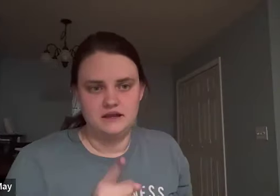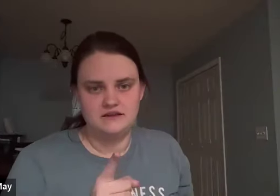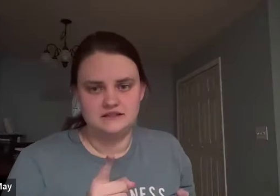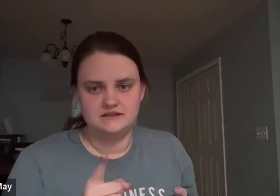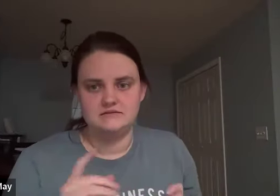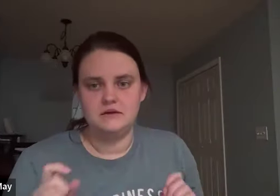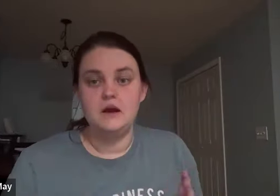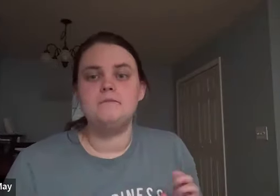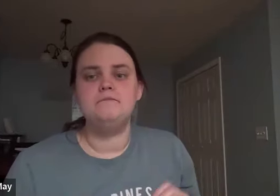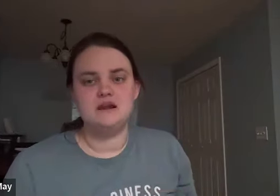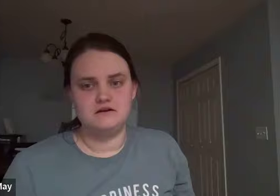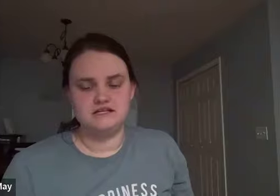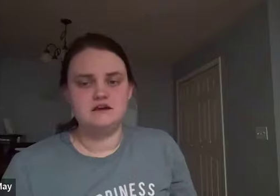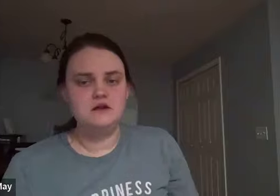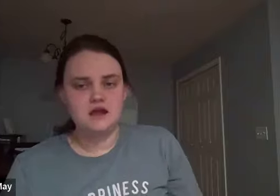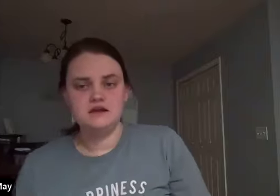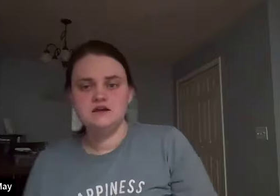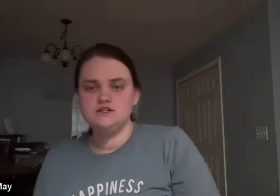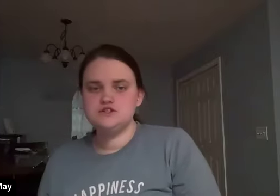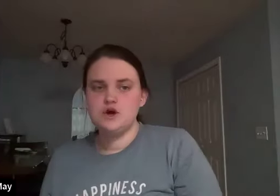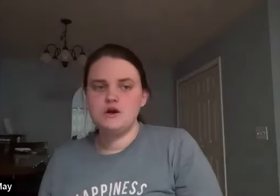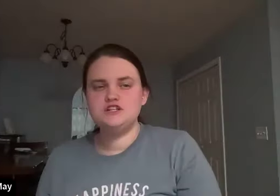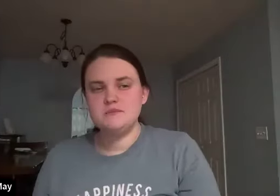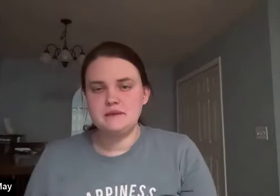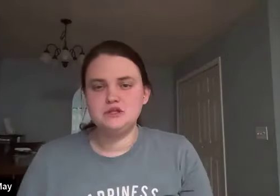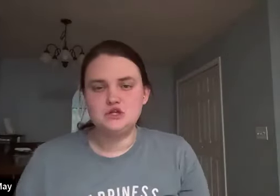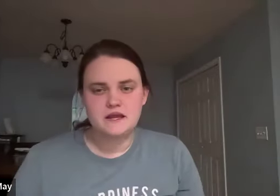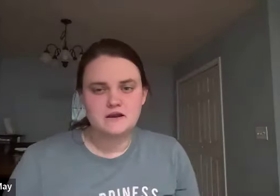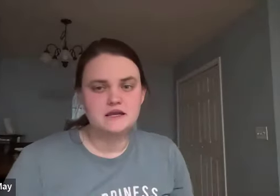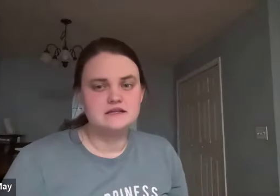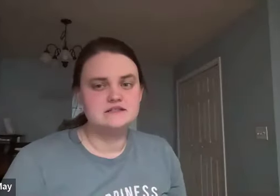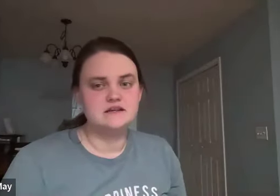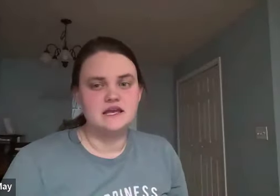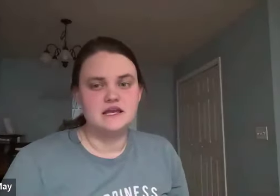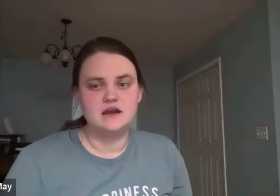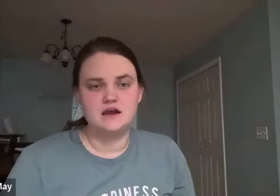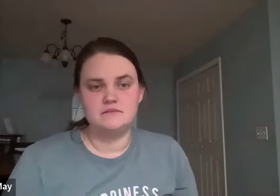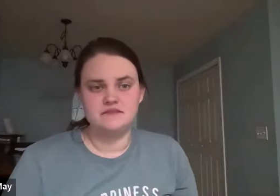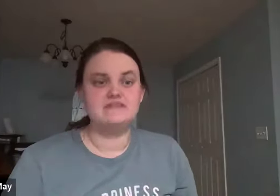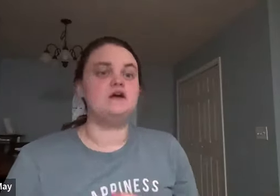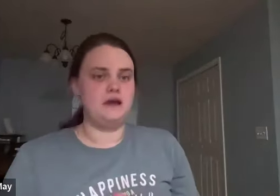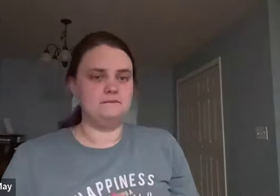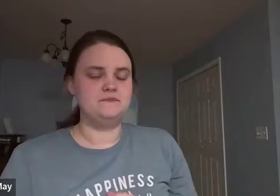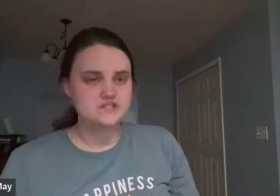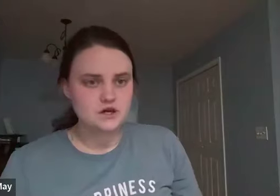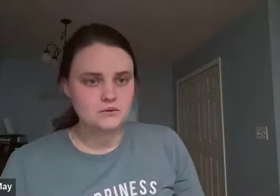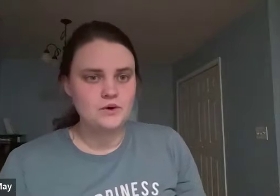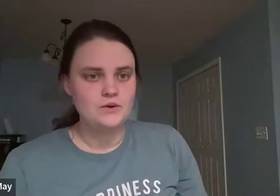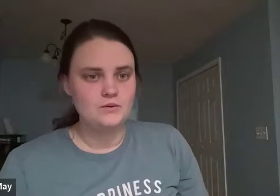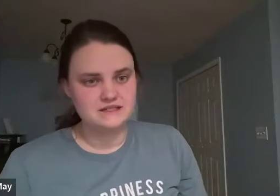Wait, I think I see. Berries. Okay. So are you talking about like blueberries and things like that? Okay. So what?